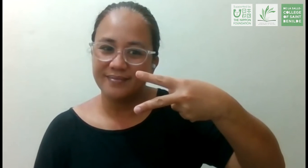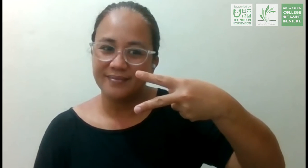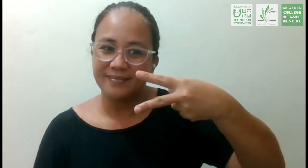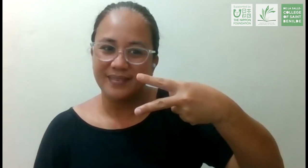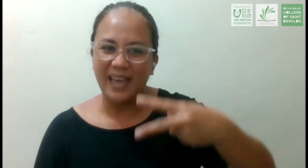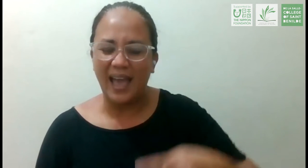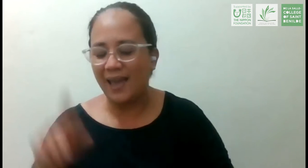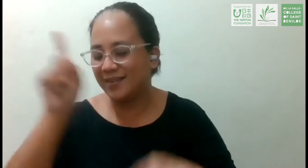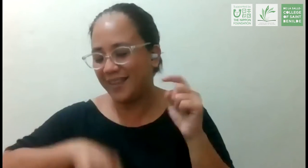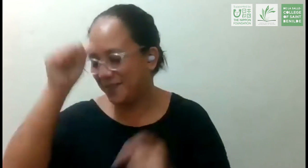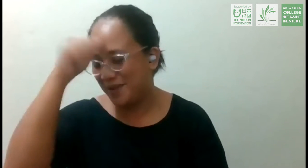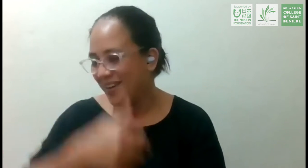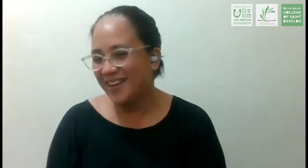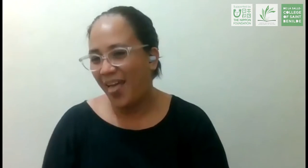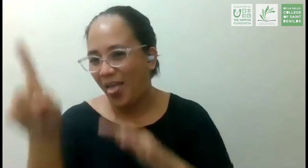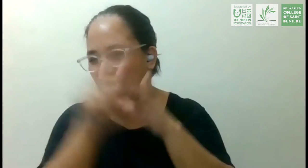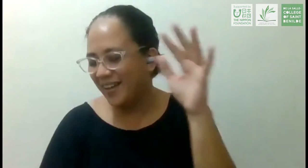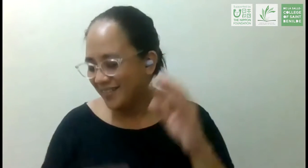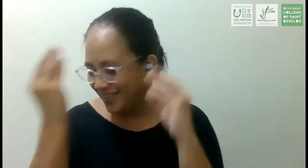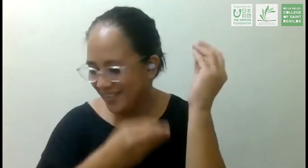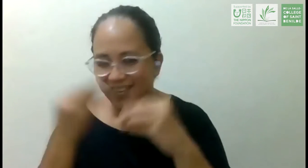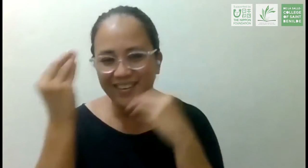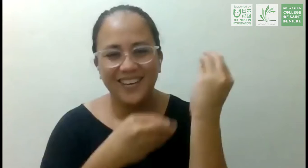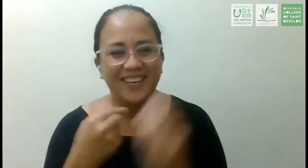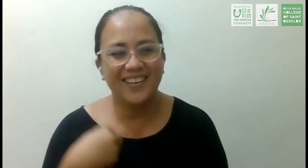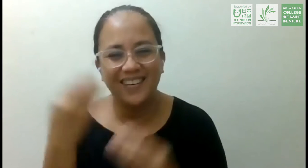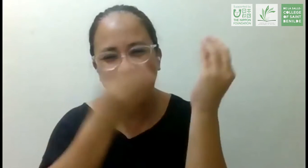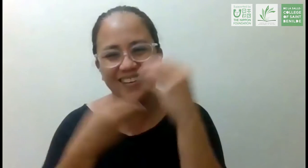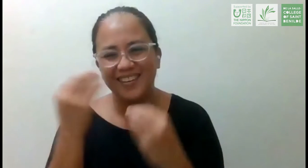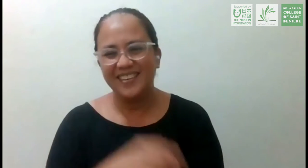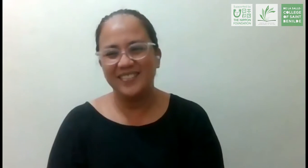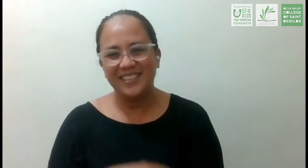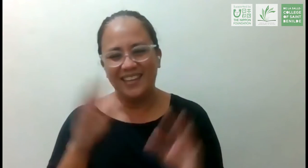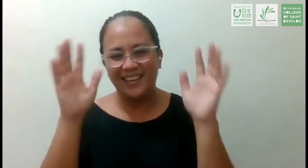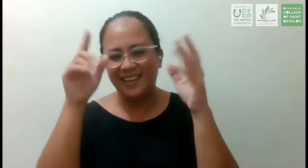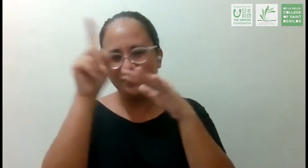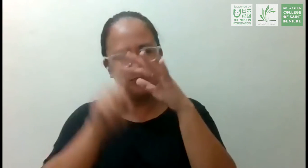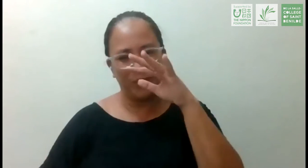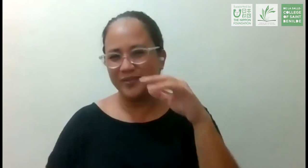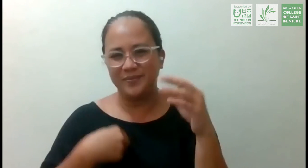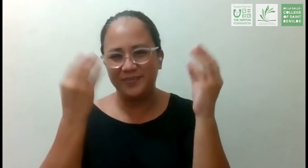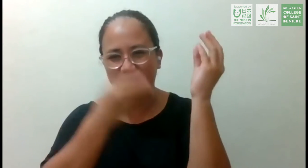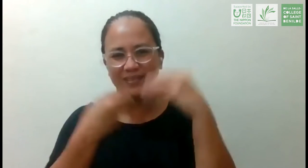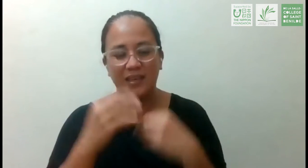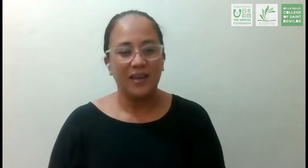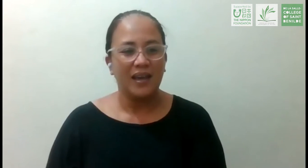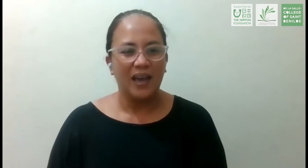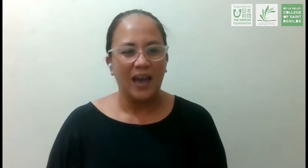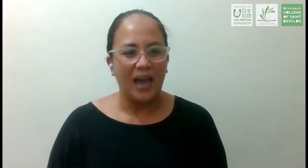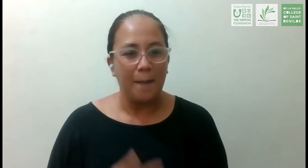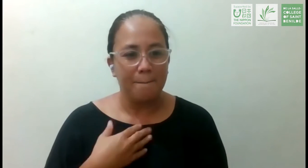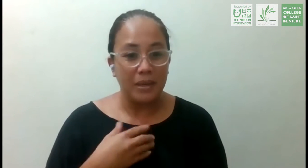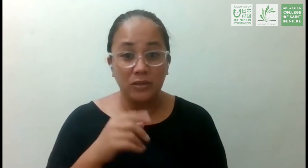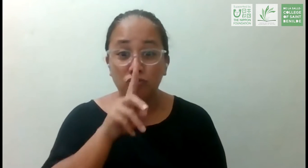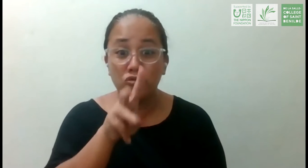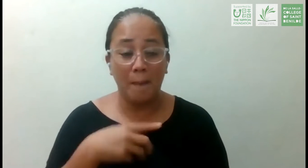can't remember anyway. I'm getting confused with my movement because it's, for some reason, my